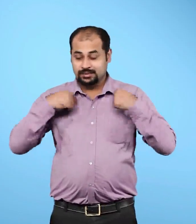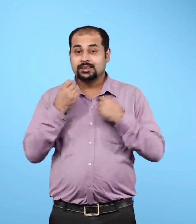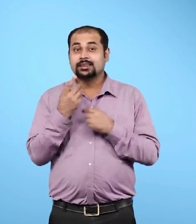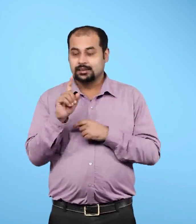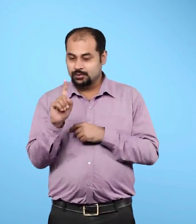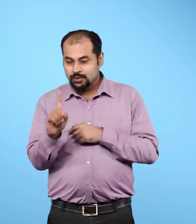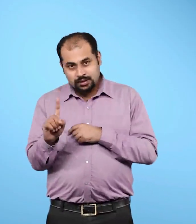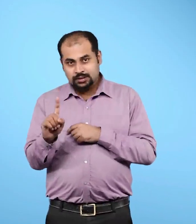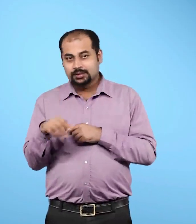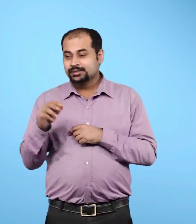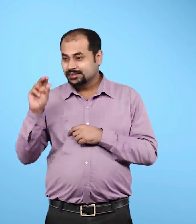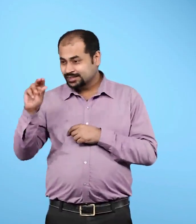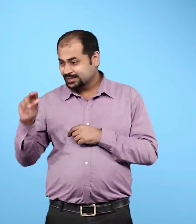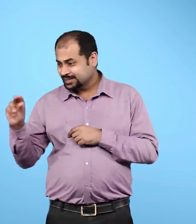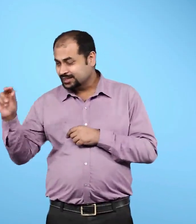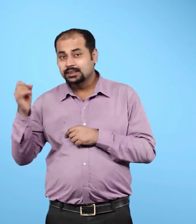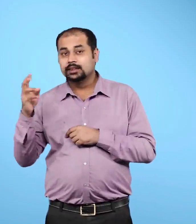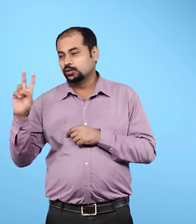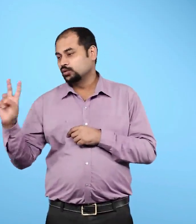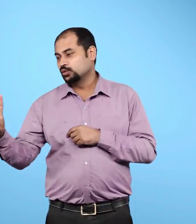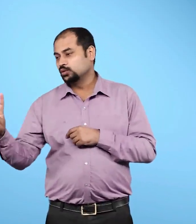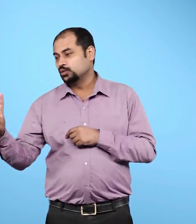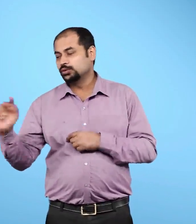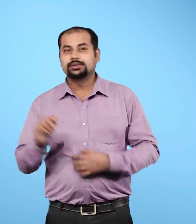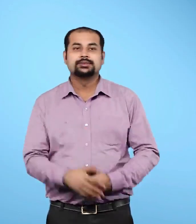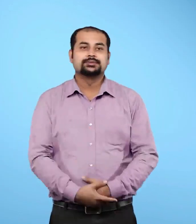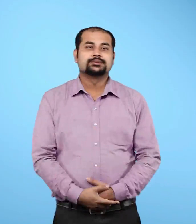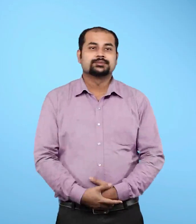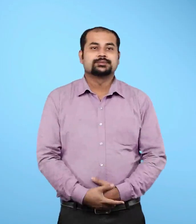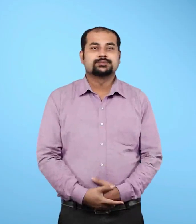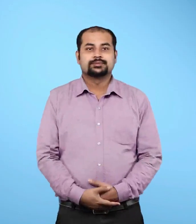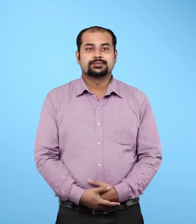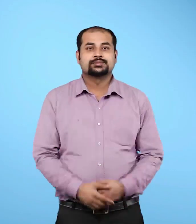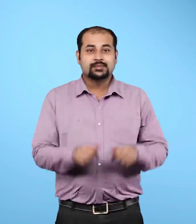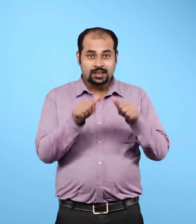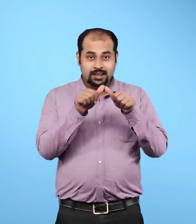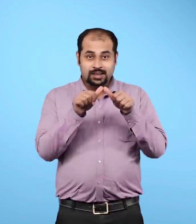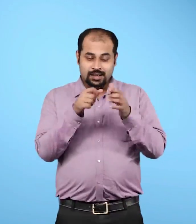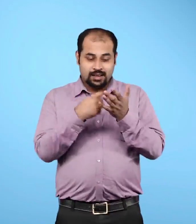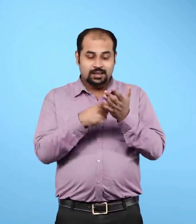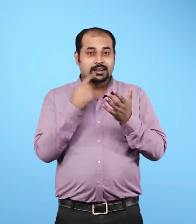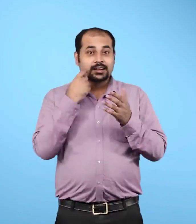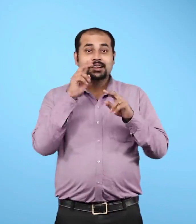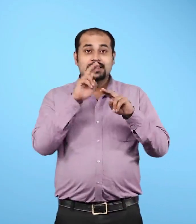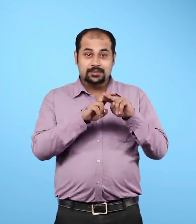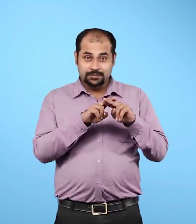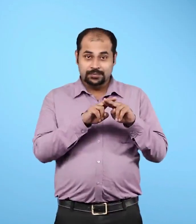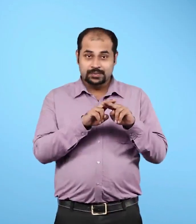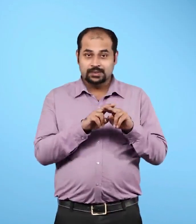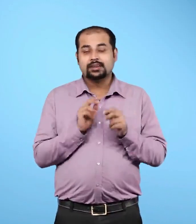beads, How many more beads does Arif have